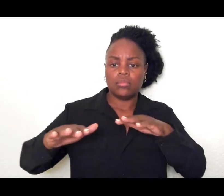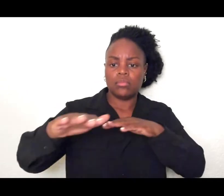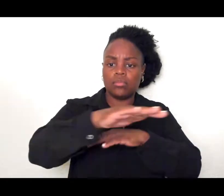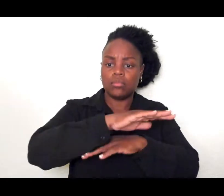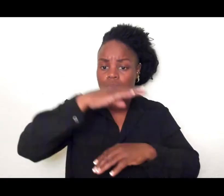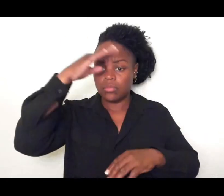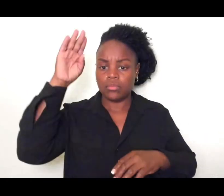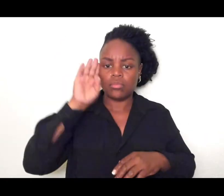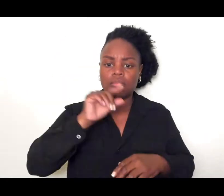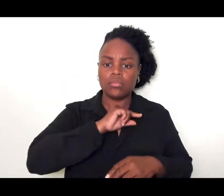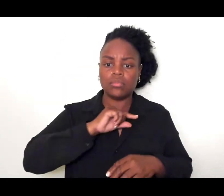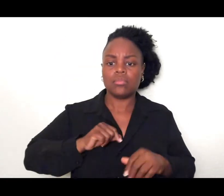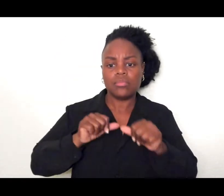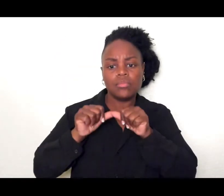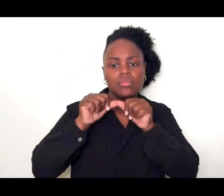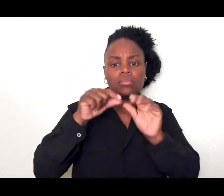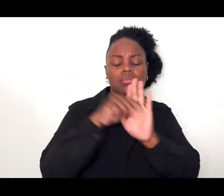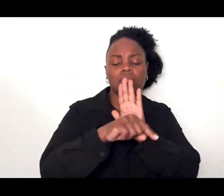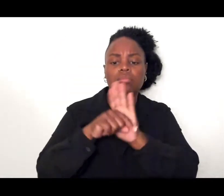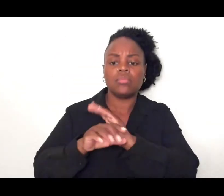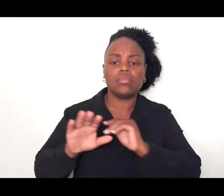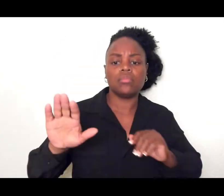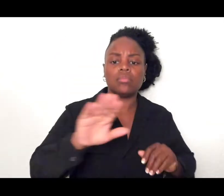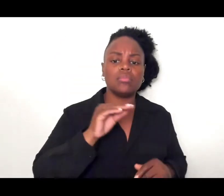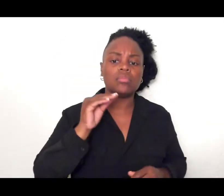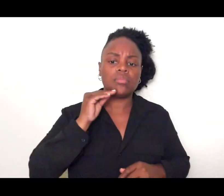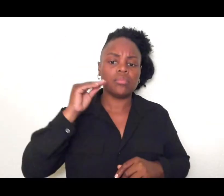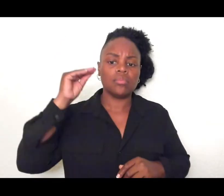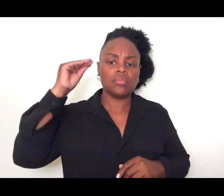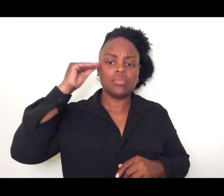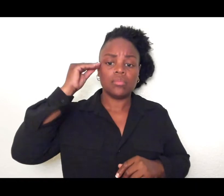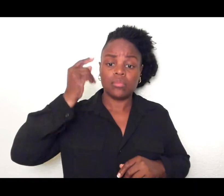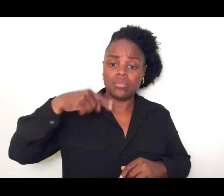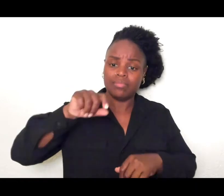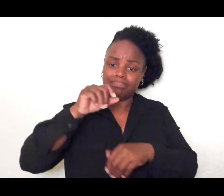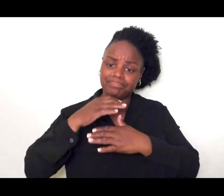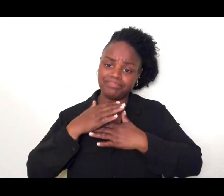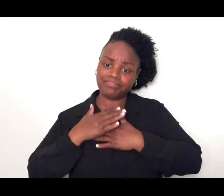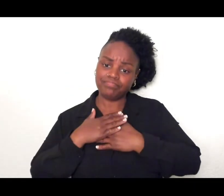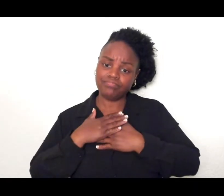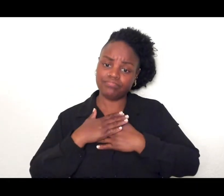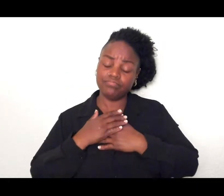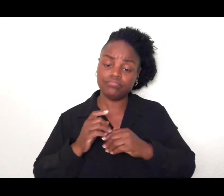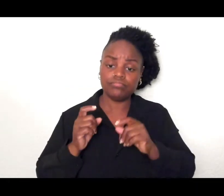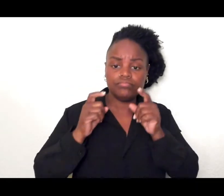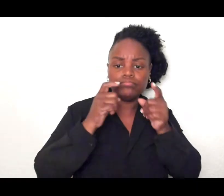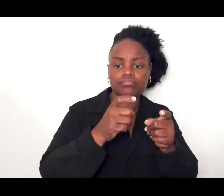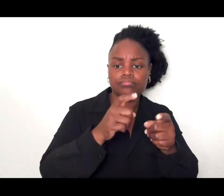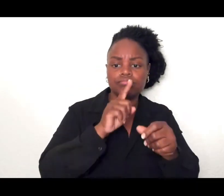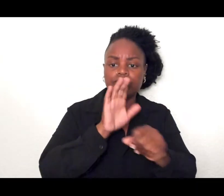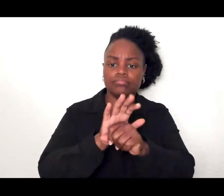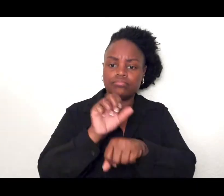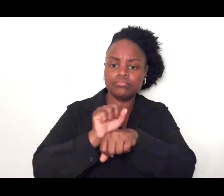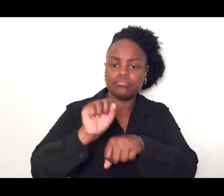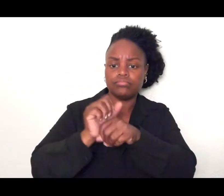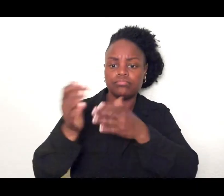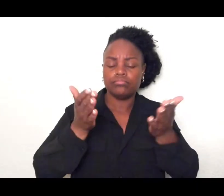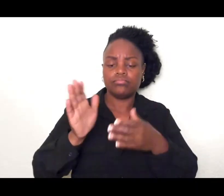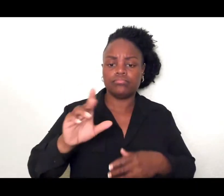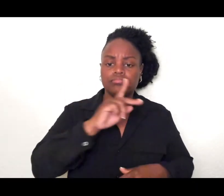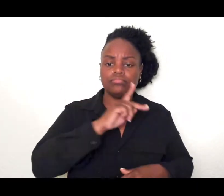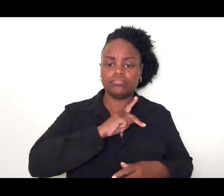do the work to demonstrate you deserve to be here at the table. Usually that means helping us extend the table so that you may